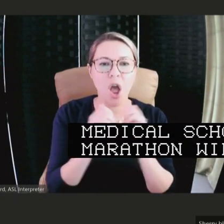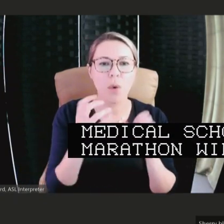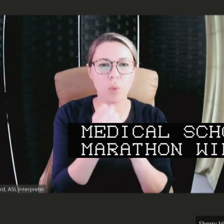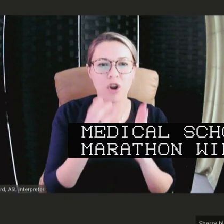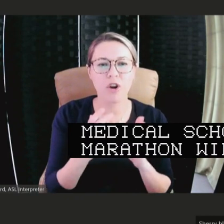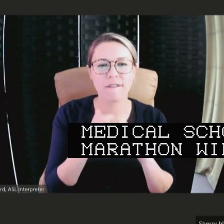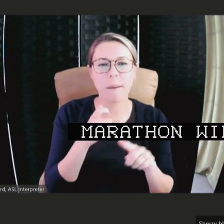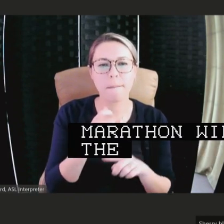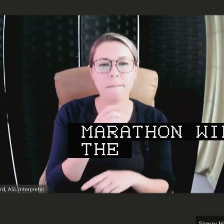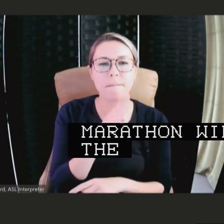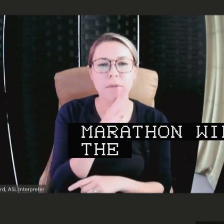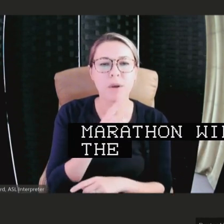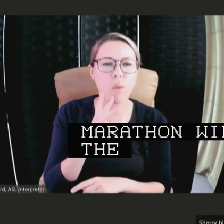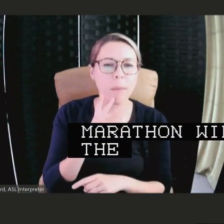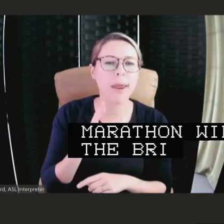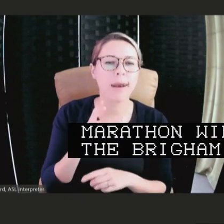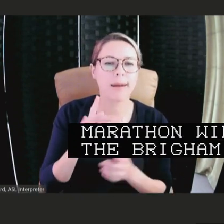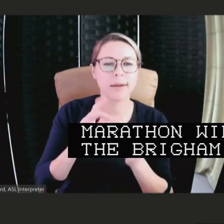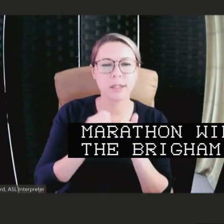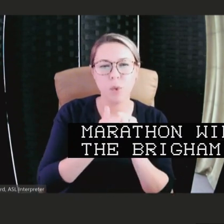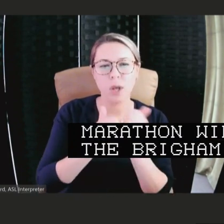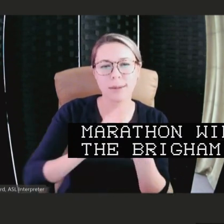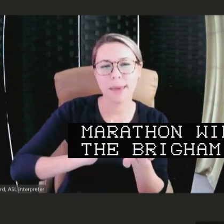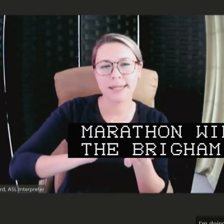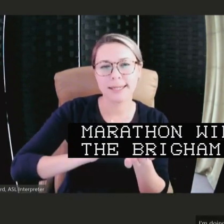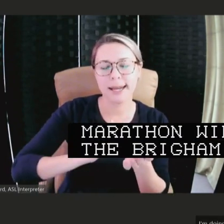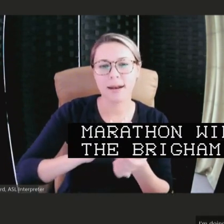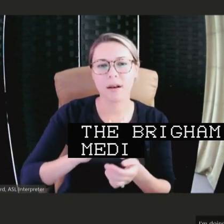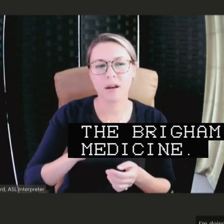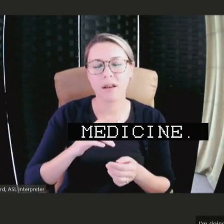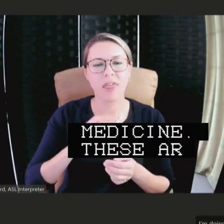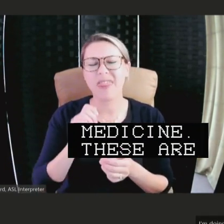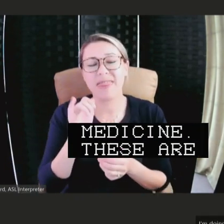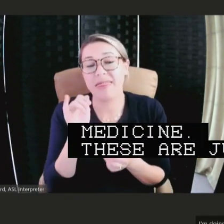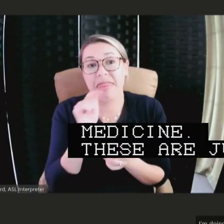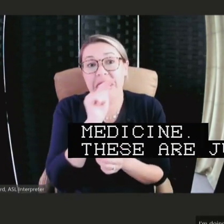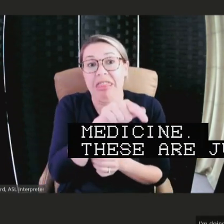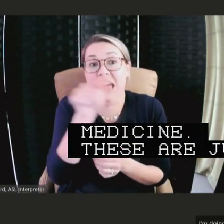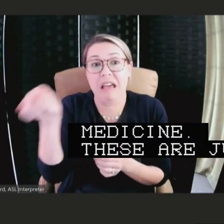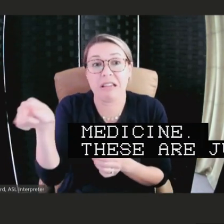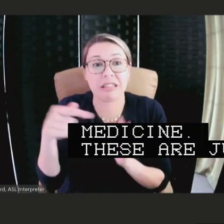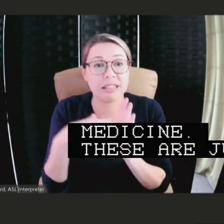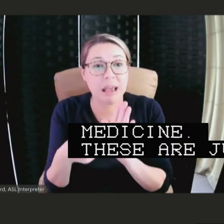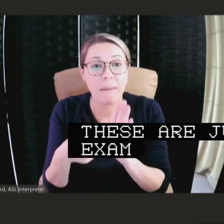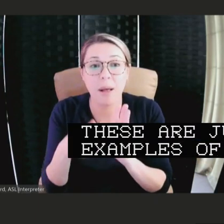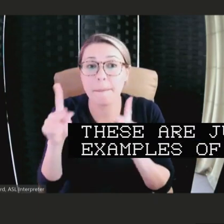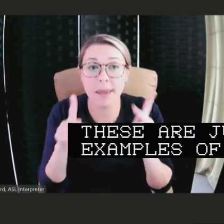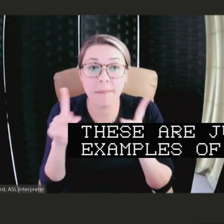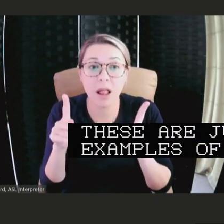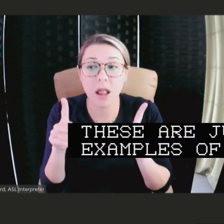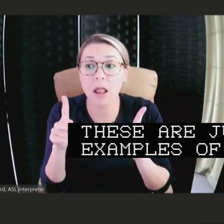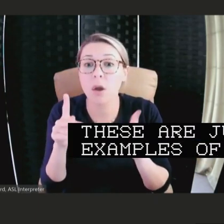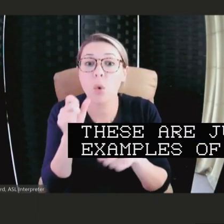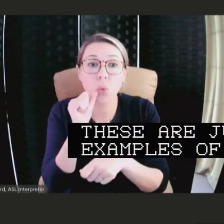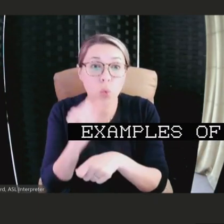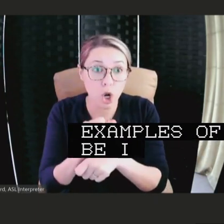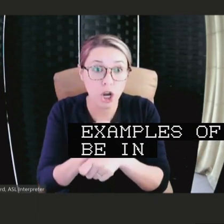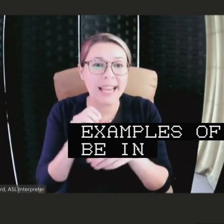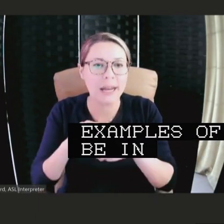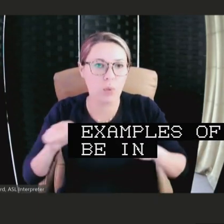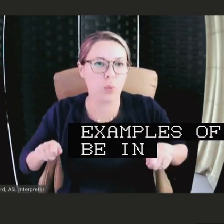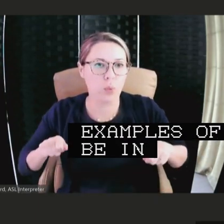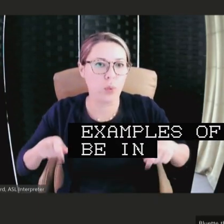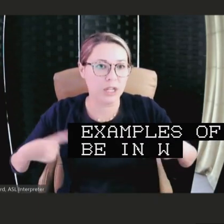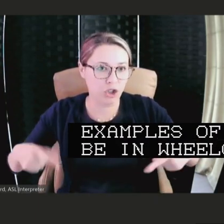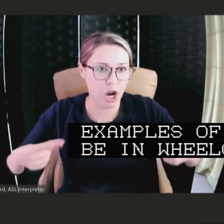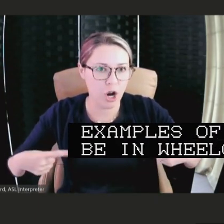sports medicine. These are just a couple of examples of people who happen to be in wheelchairs. But I thank